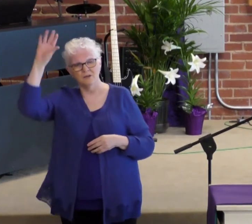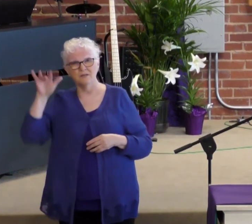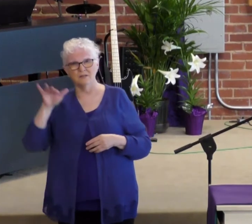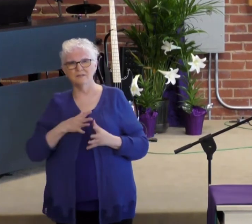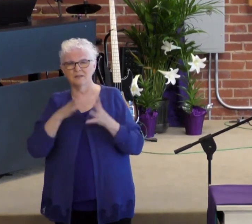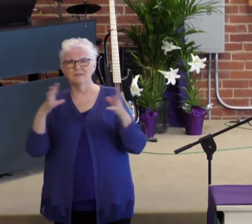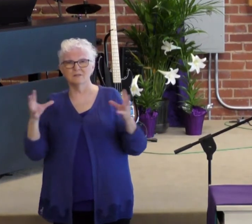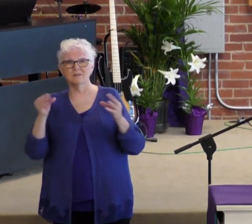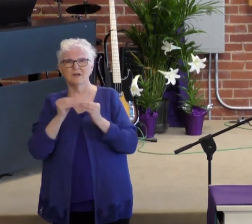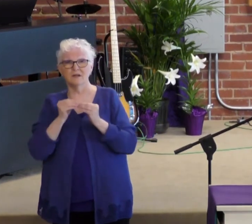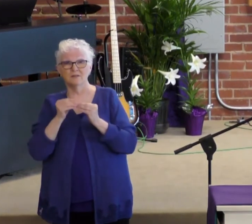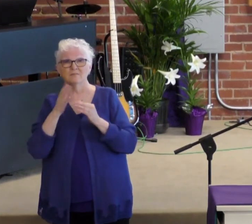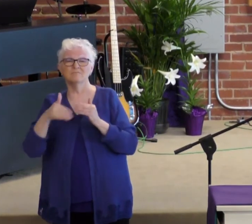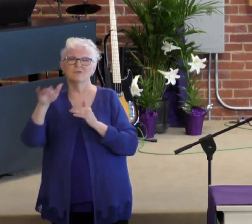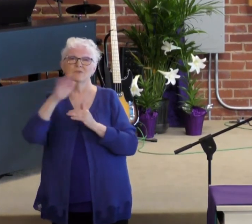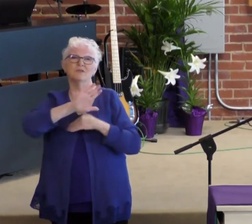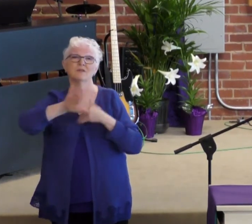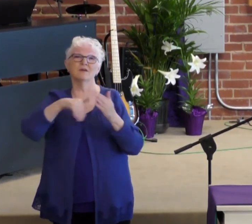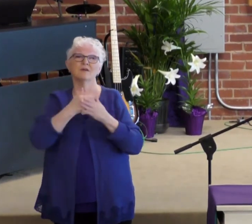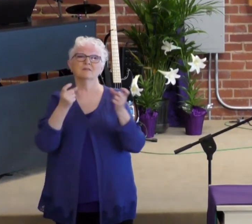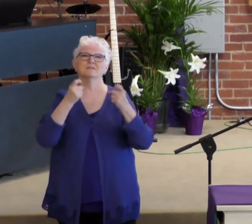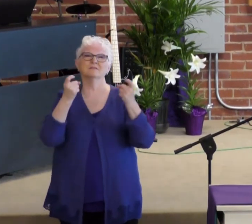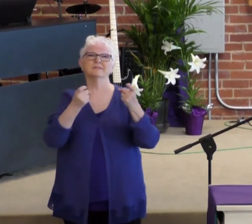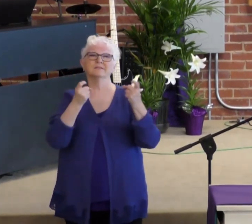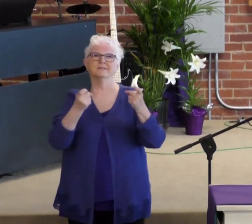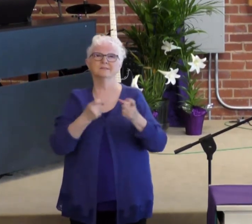greater than all our sin.